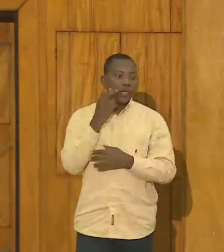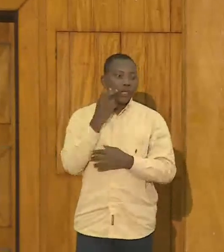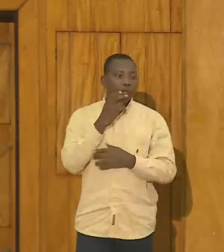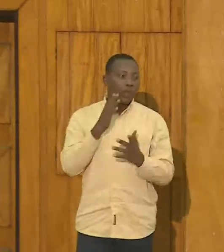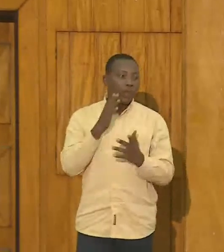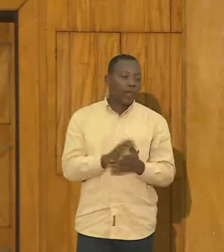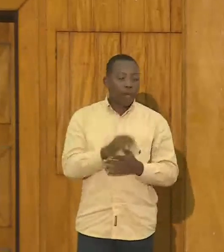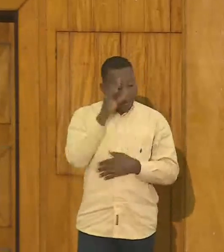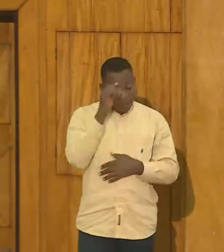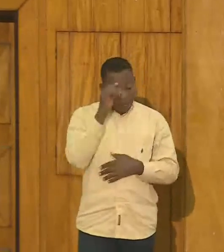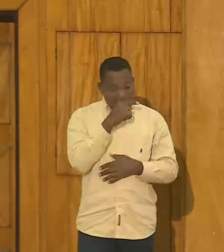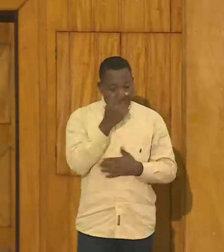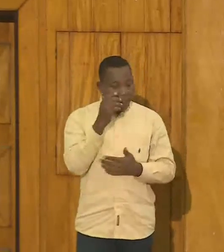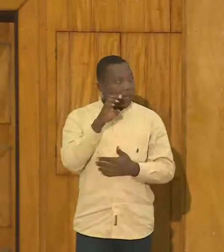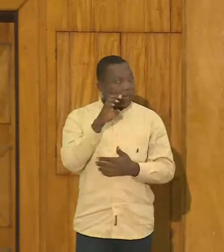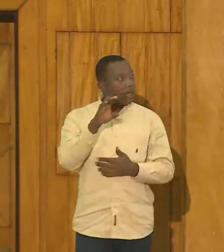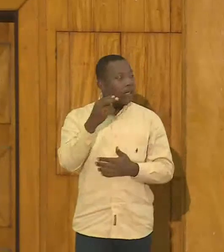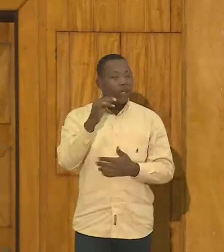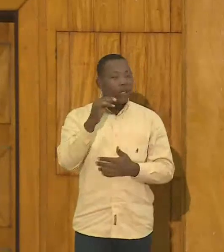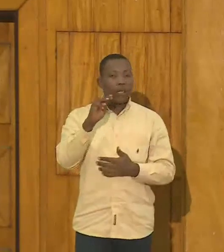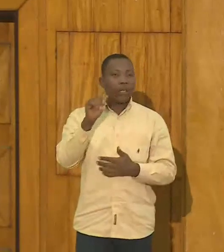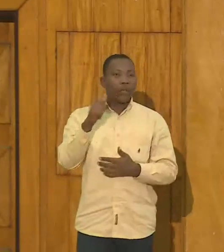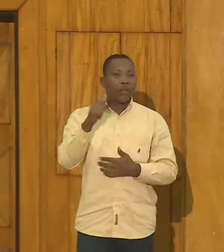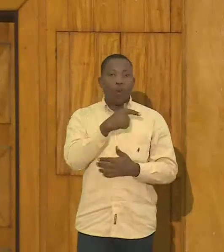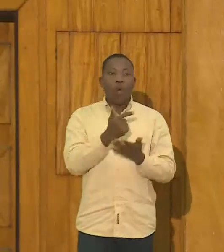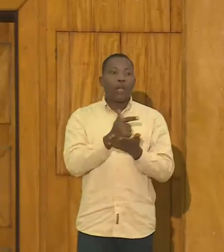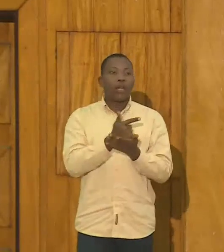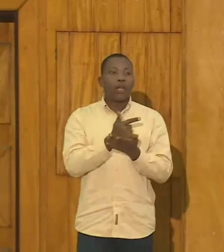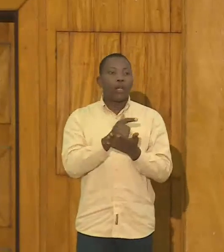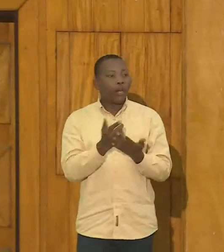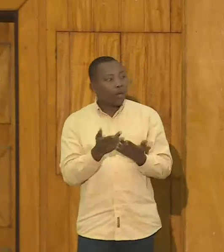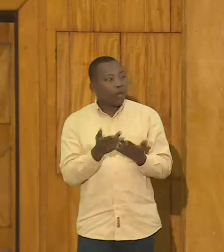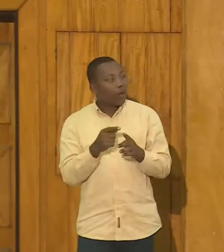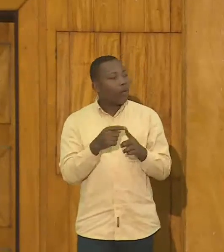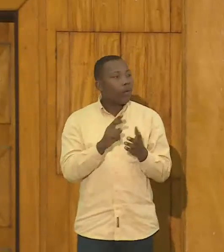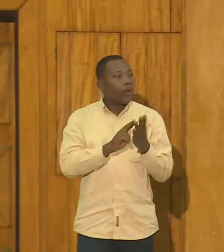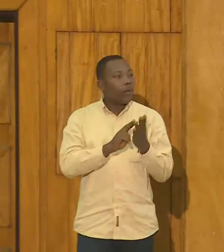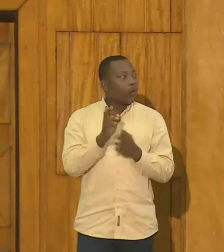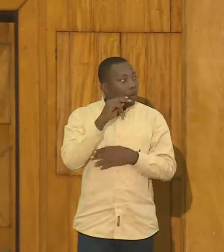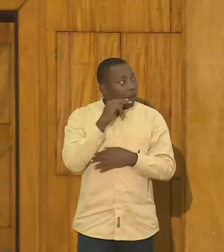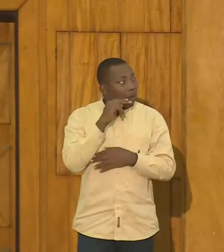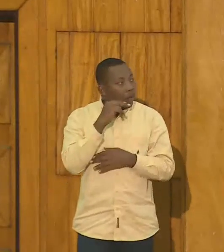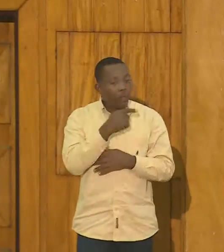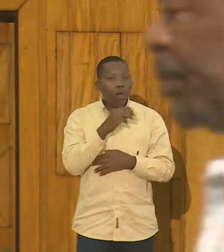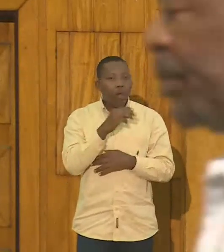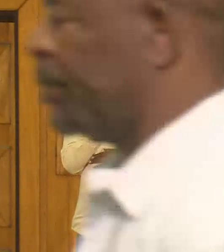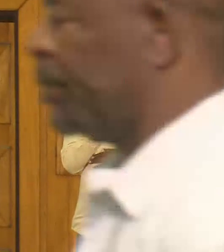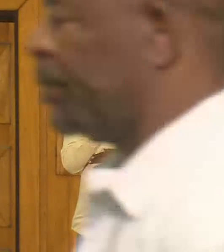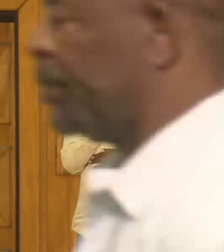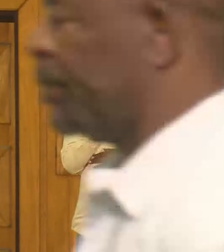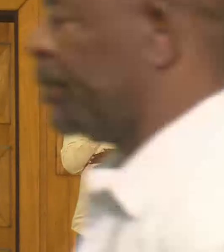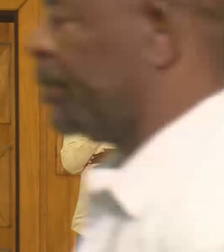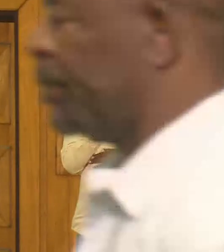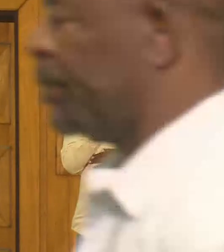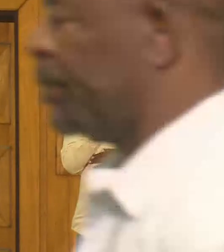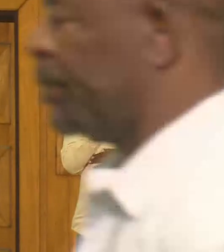Mr. Uzochukwu Chima. He is a graduate pharmacist from the University of Nigeria, Nsukka, and an emerging